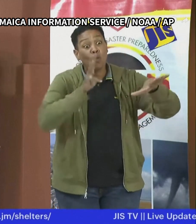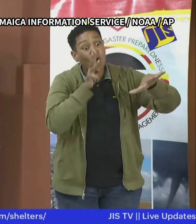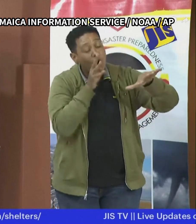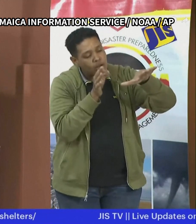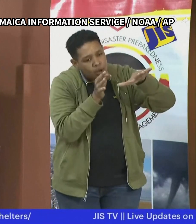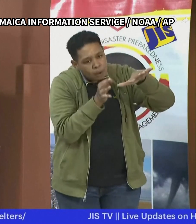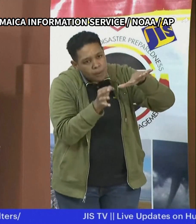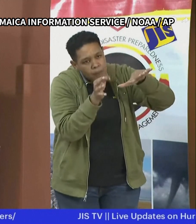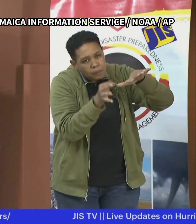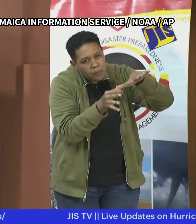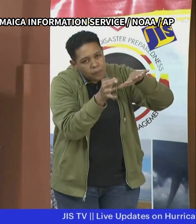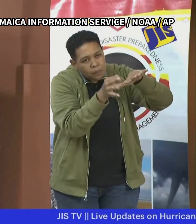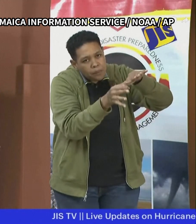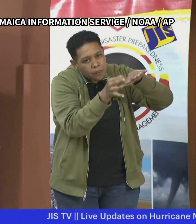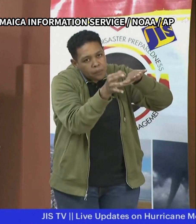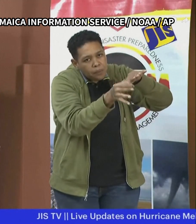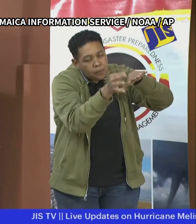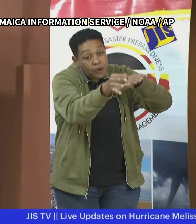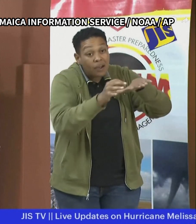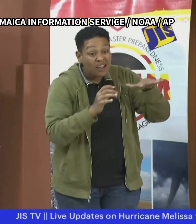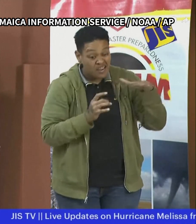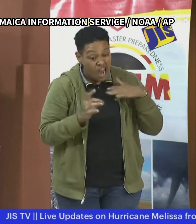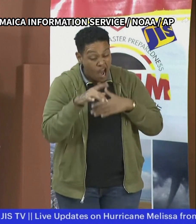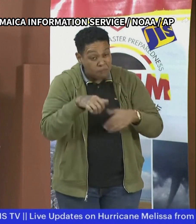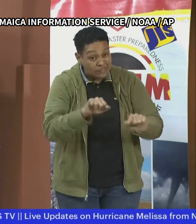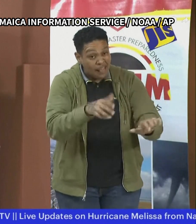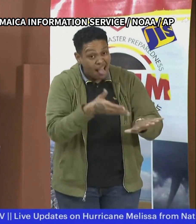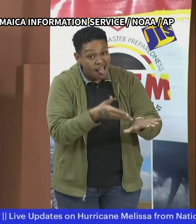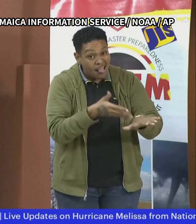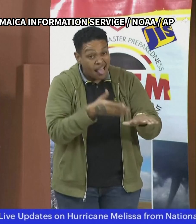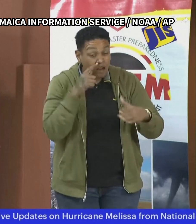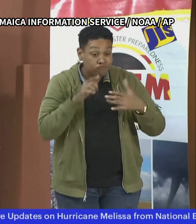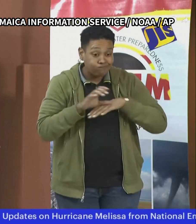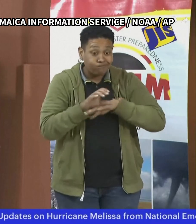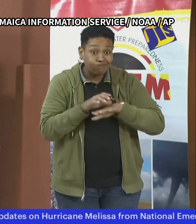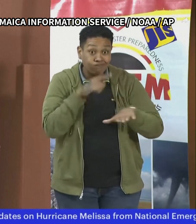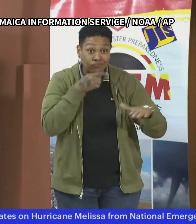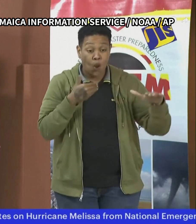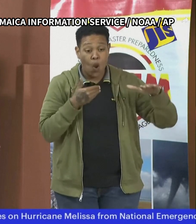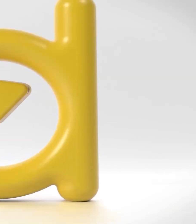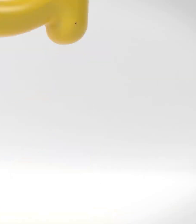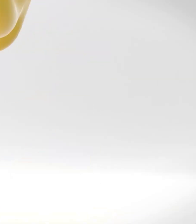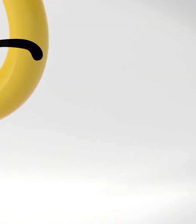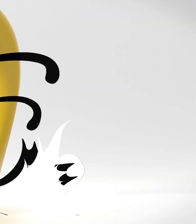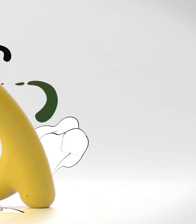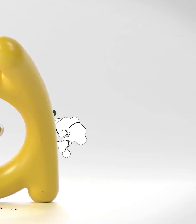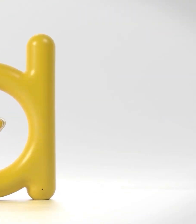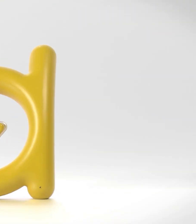waters of the Caribbean, closer and closer to inland Jamaica.